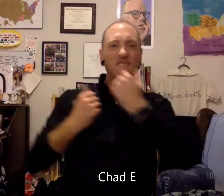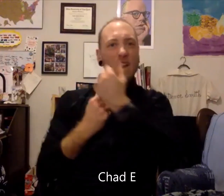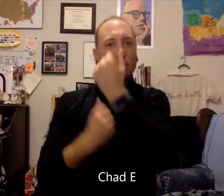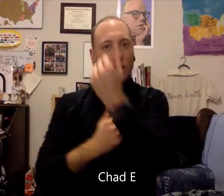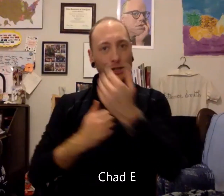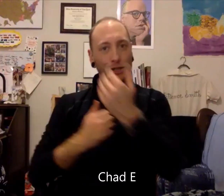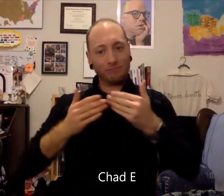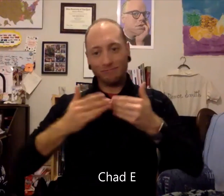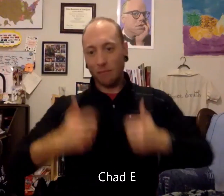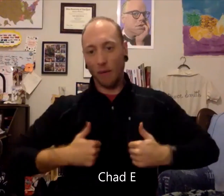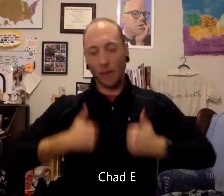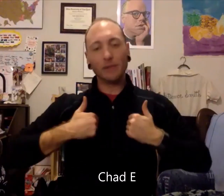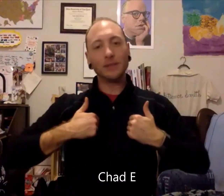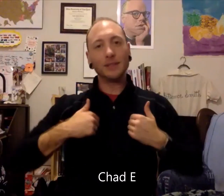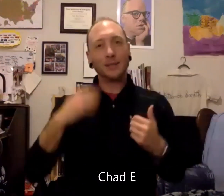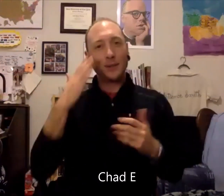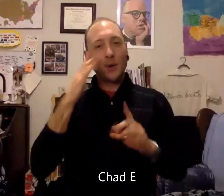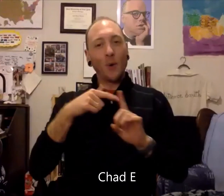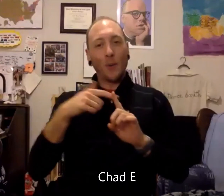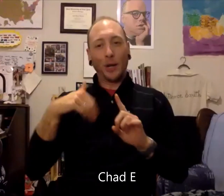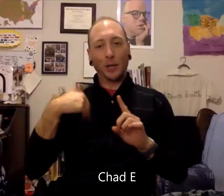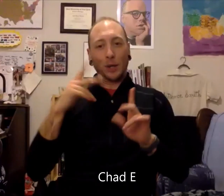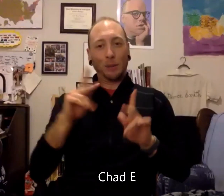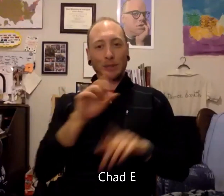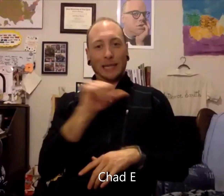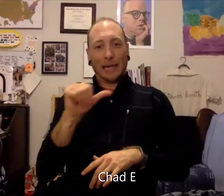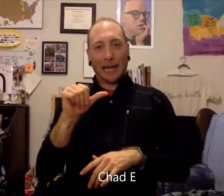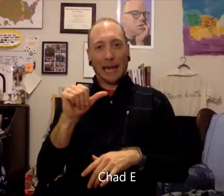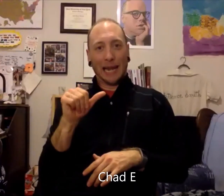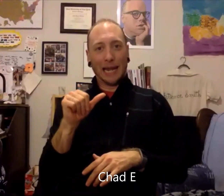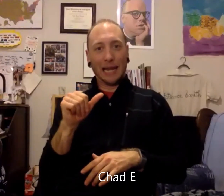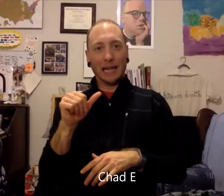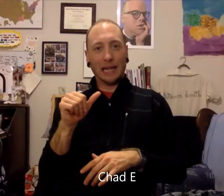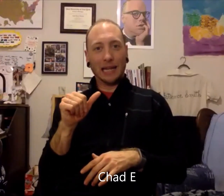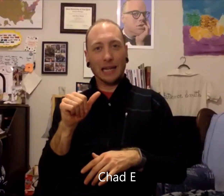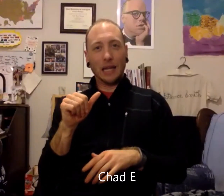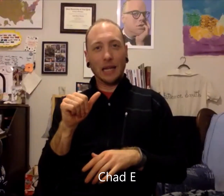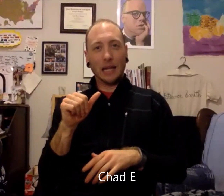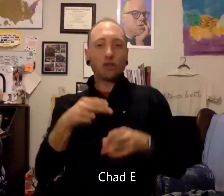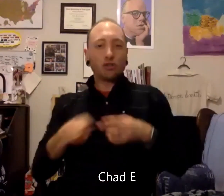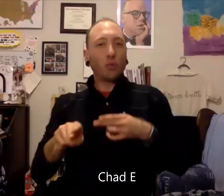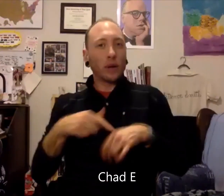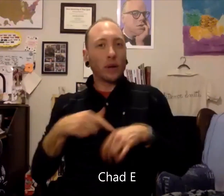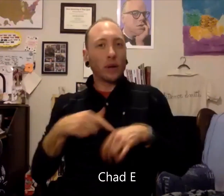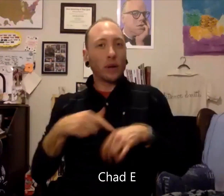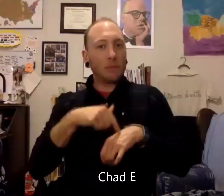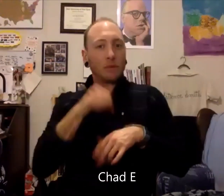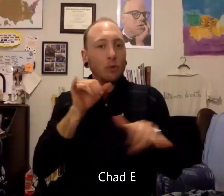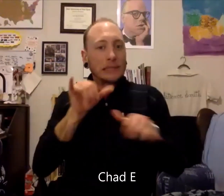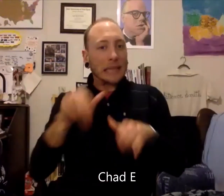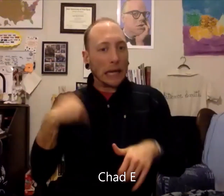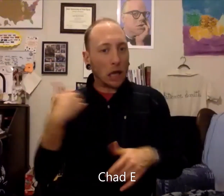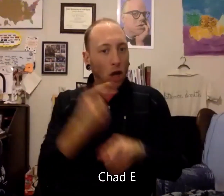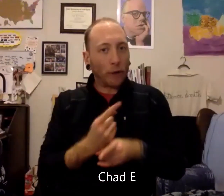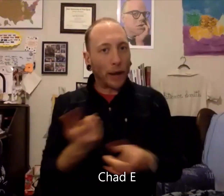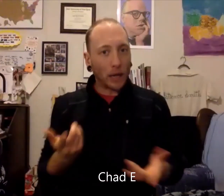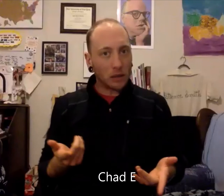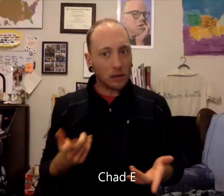young person in Alcoholics Anonymous is it has a fairly short shelf life, because we don't stay young forever if we stay around. And so I